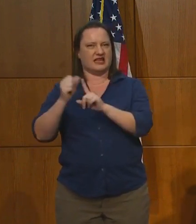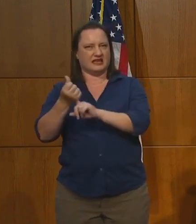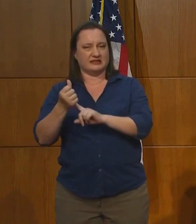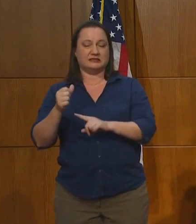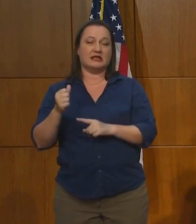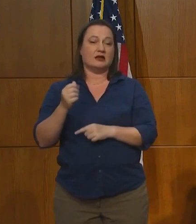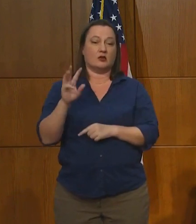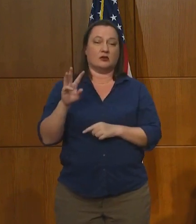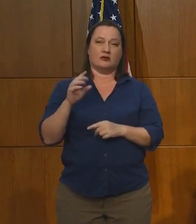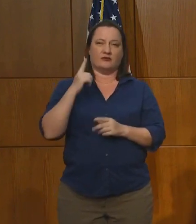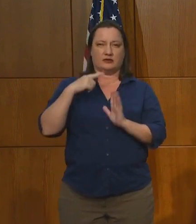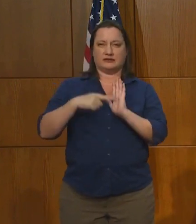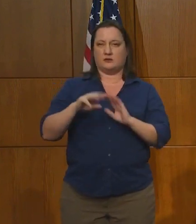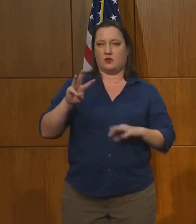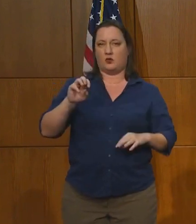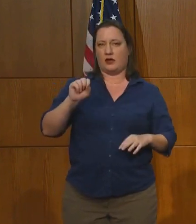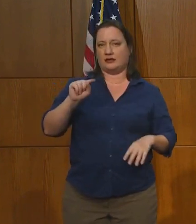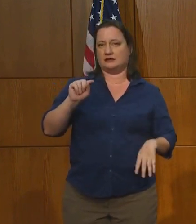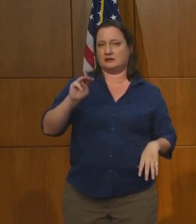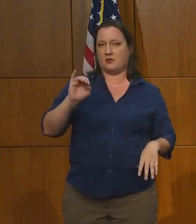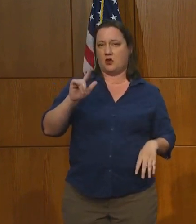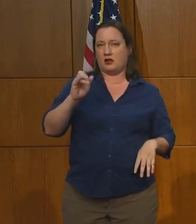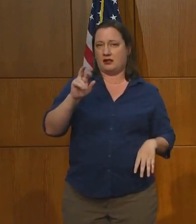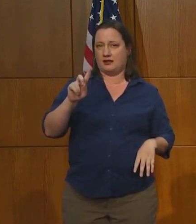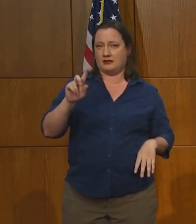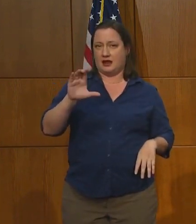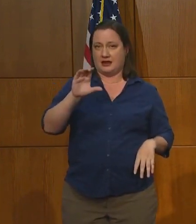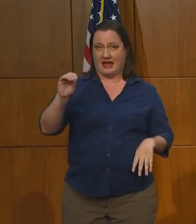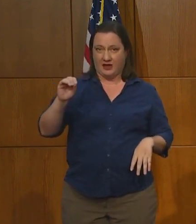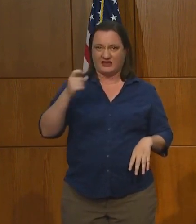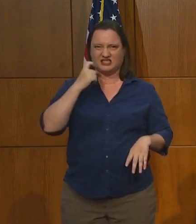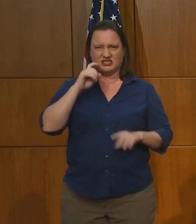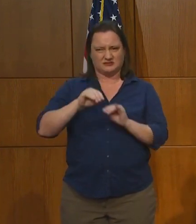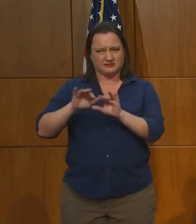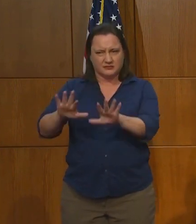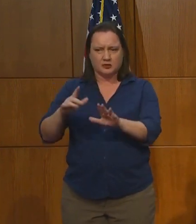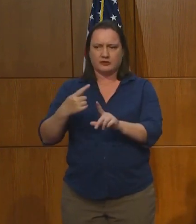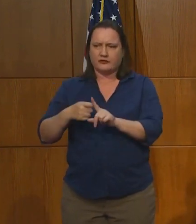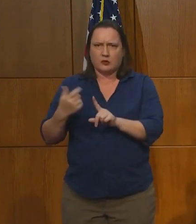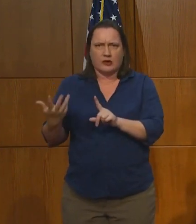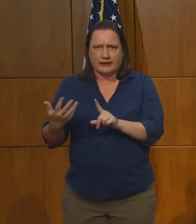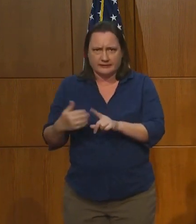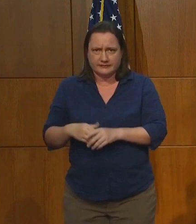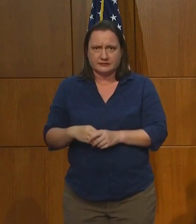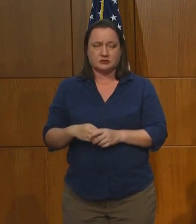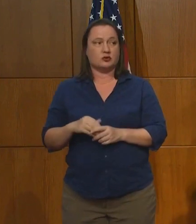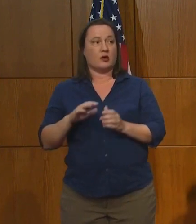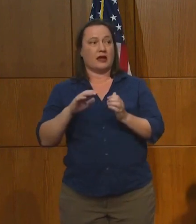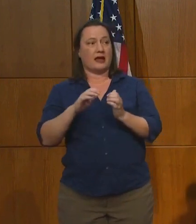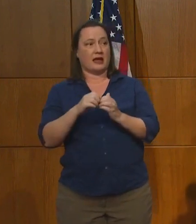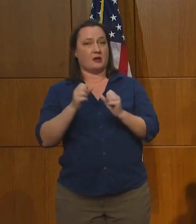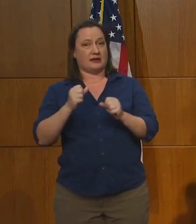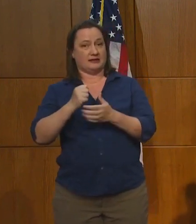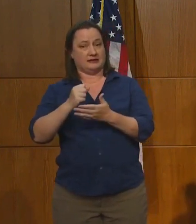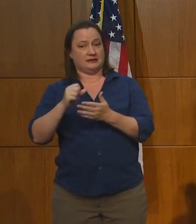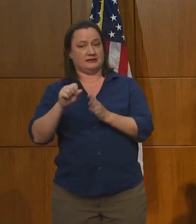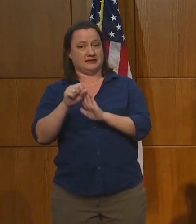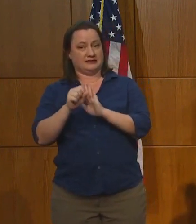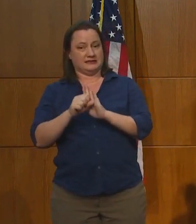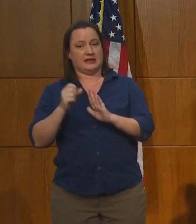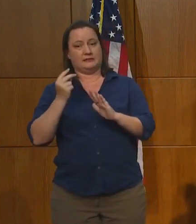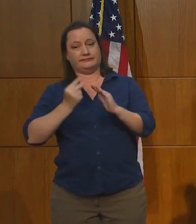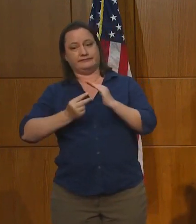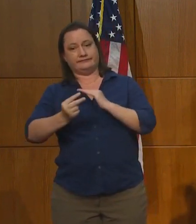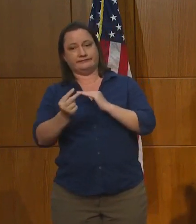County. Mm-hmm. So 2 questions along those lines. I'm wondering how the state can expect to avoid new transmissions if it's not transparent